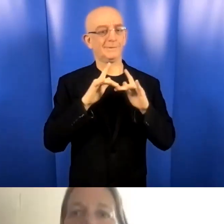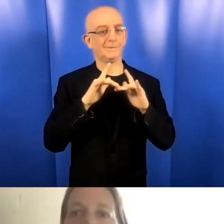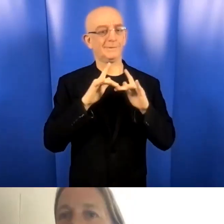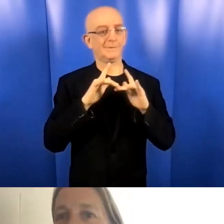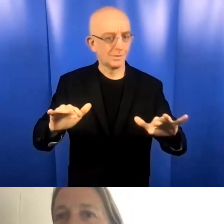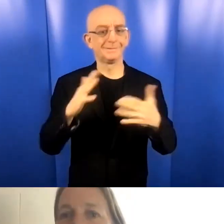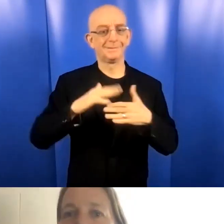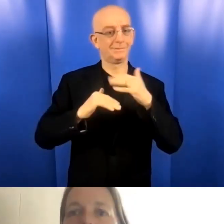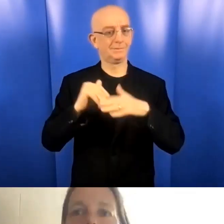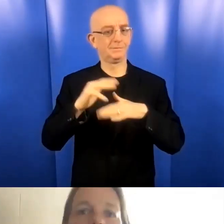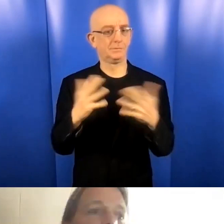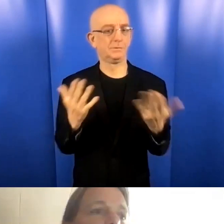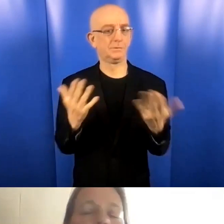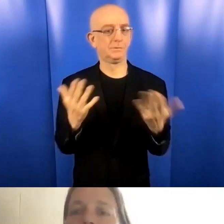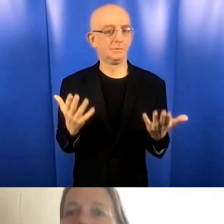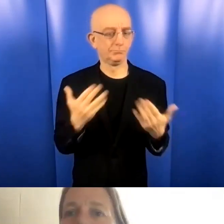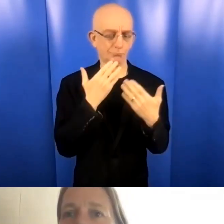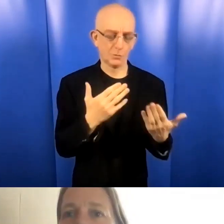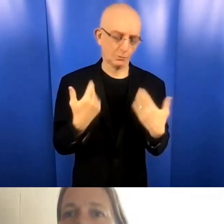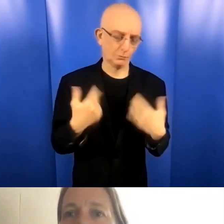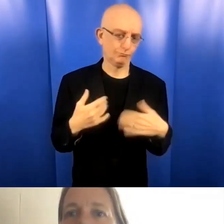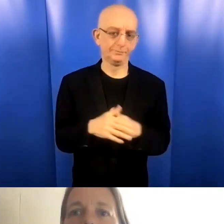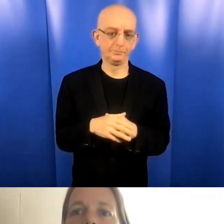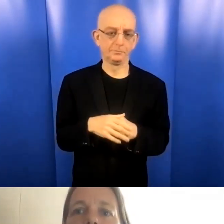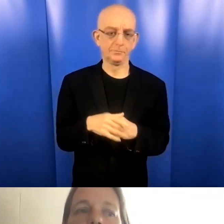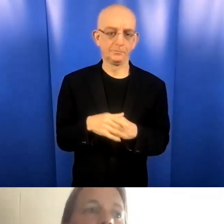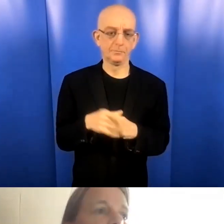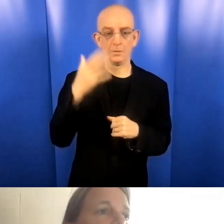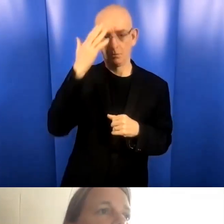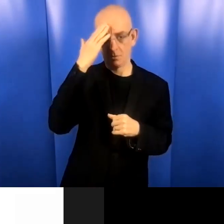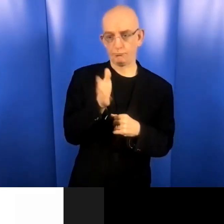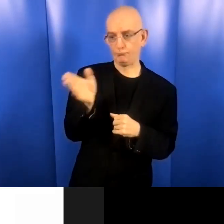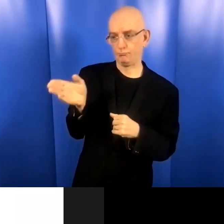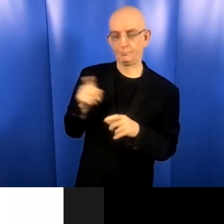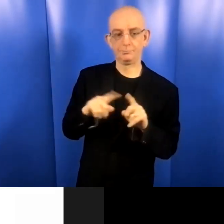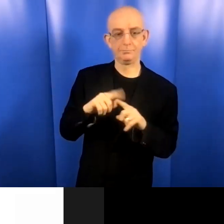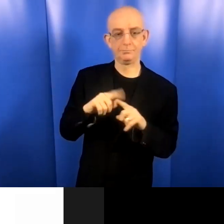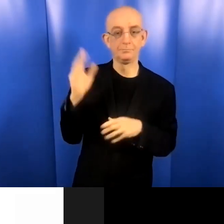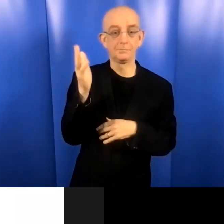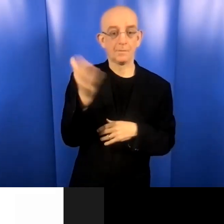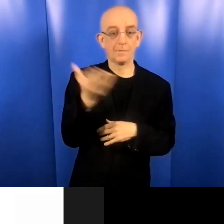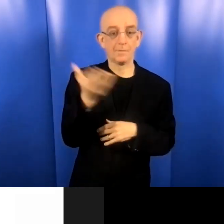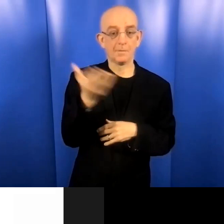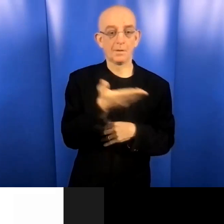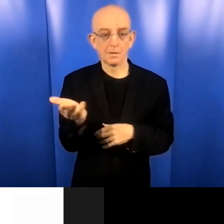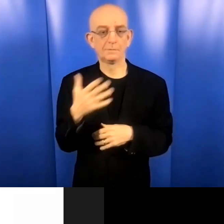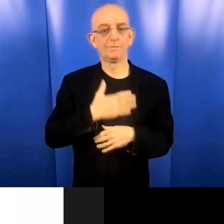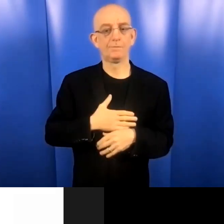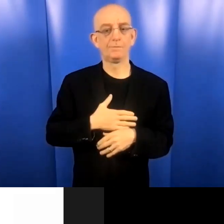So now that we know our speakers, I would like to move back to